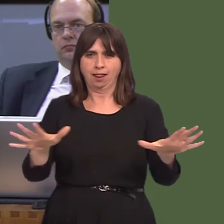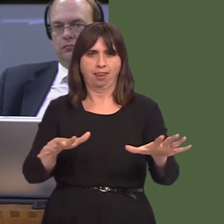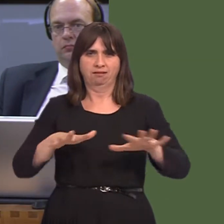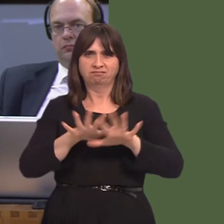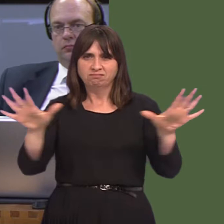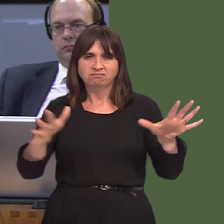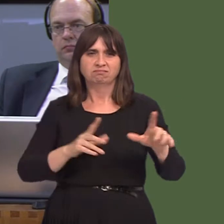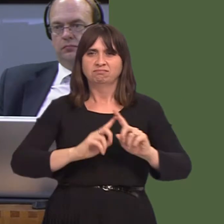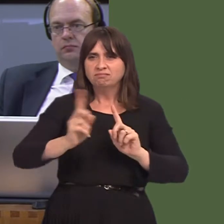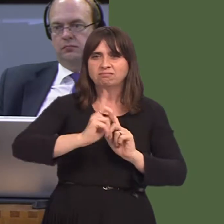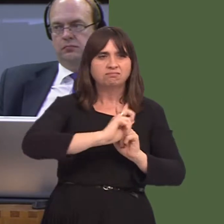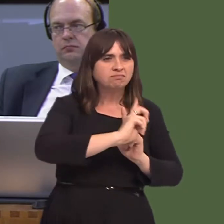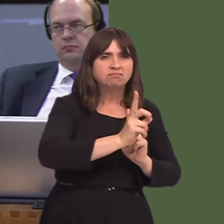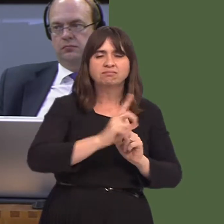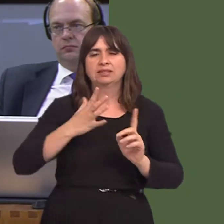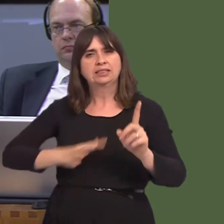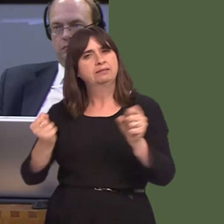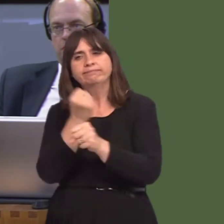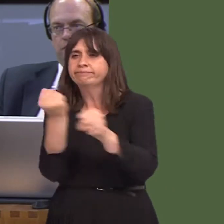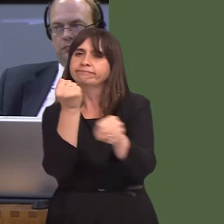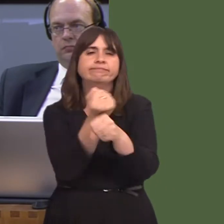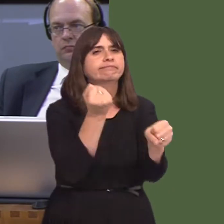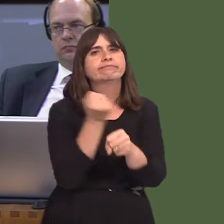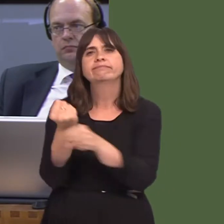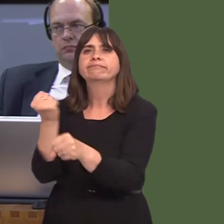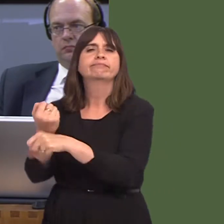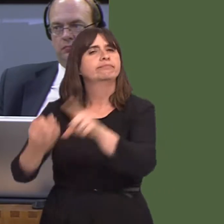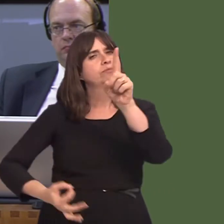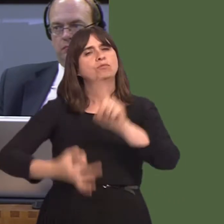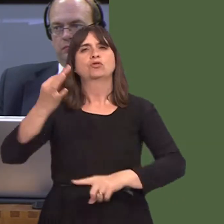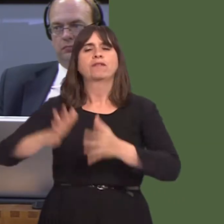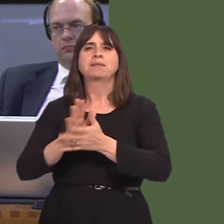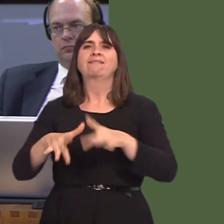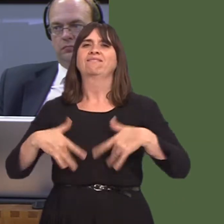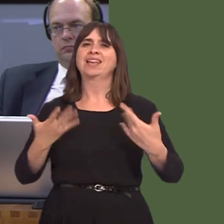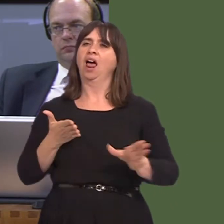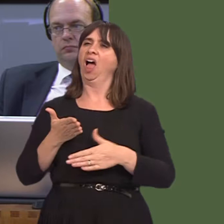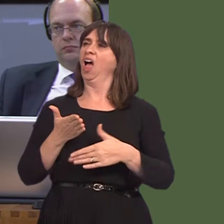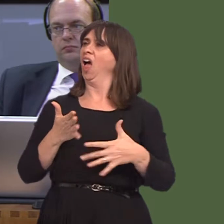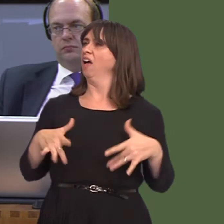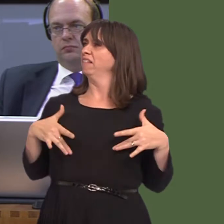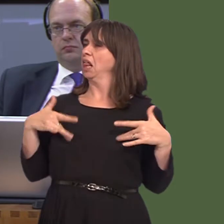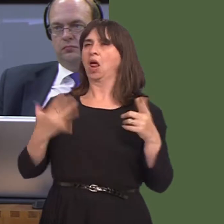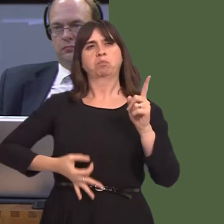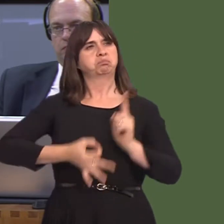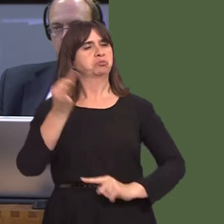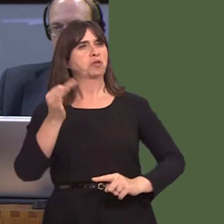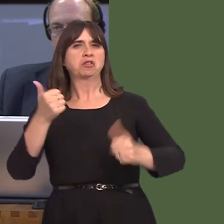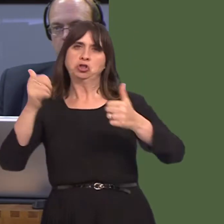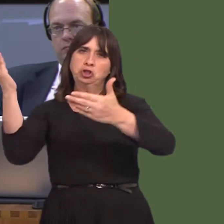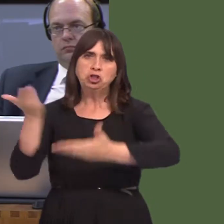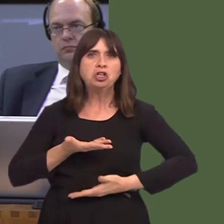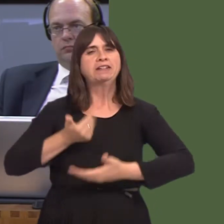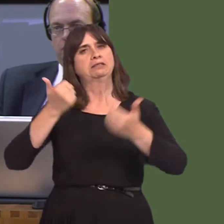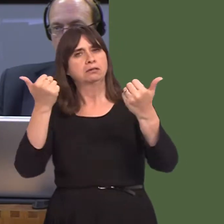improve the passenger experience, and it's crucial that all parts of Wales feel the benefits of any investment by the Welsh Government. And